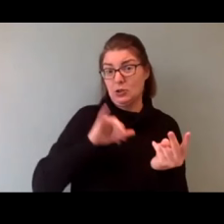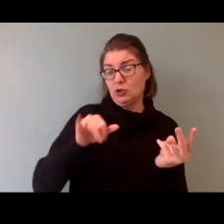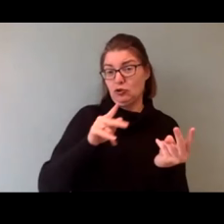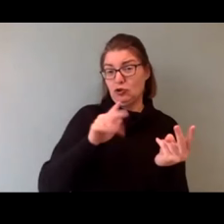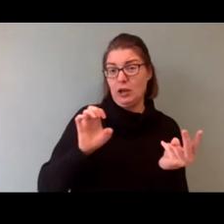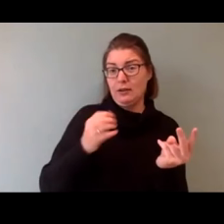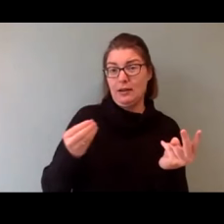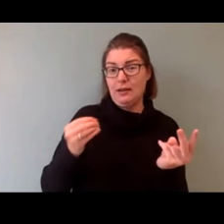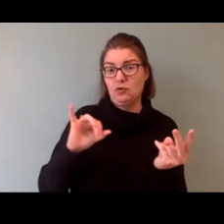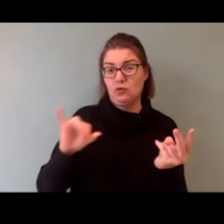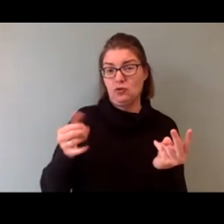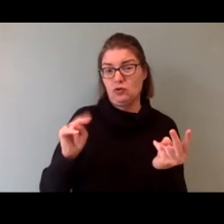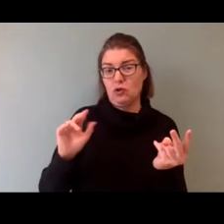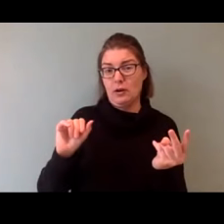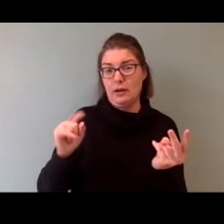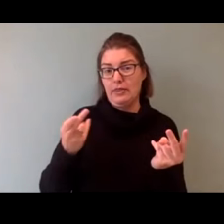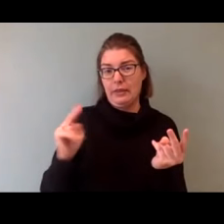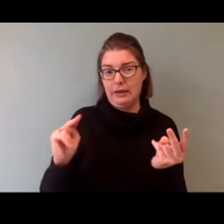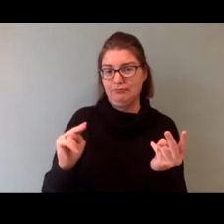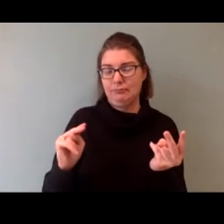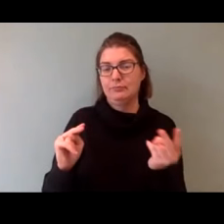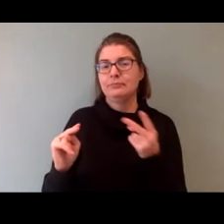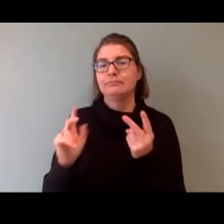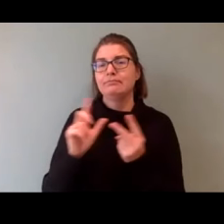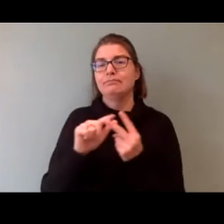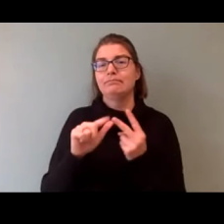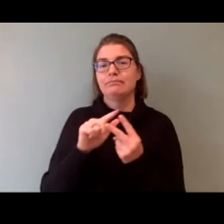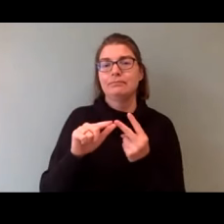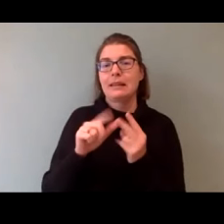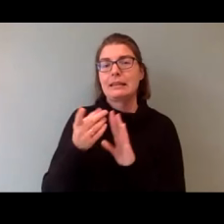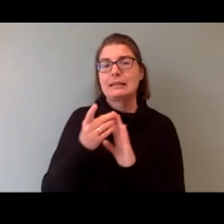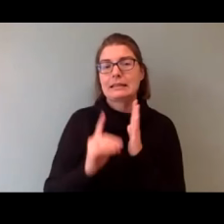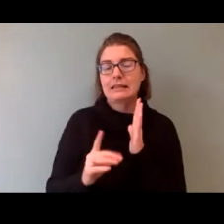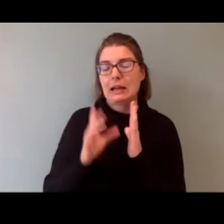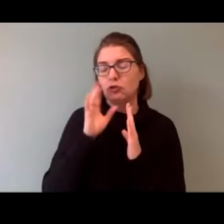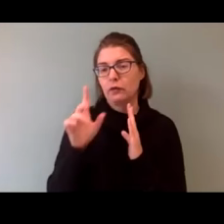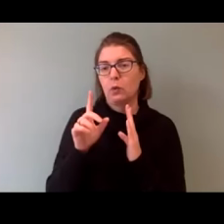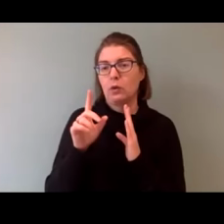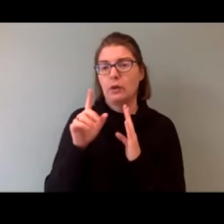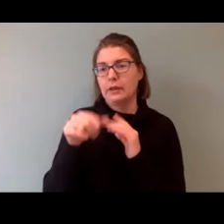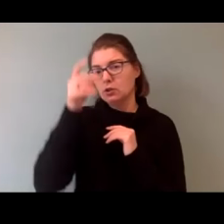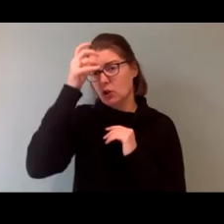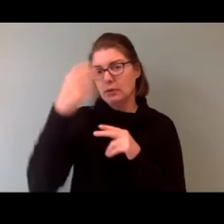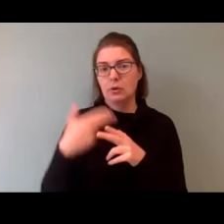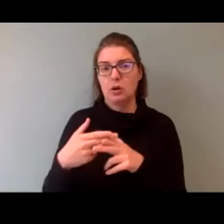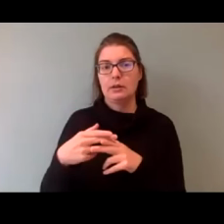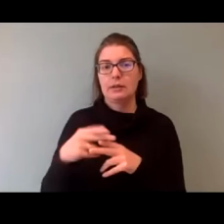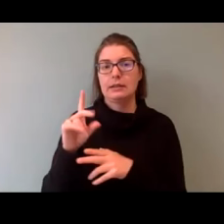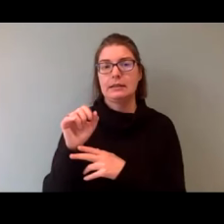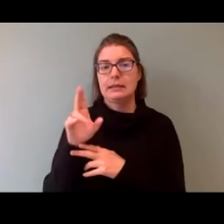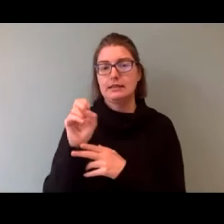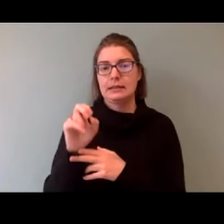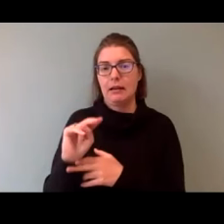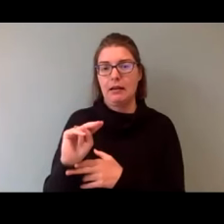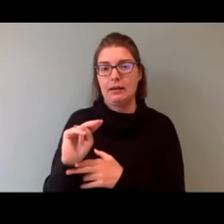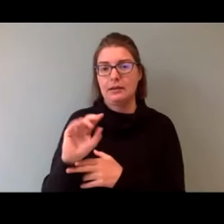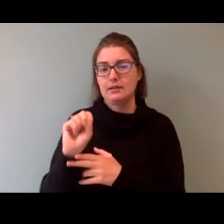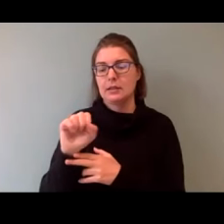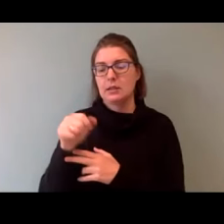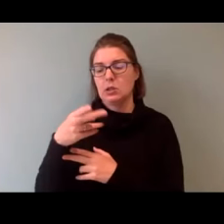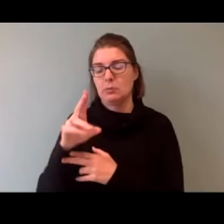Jonathan, I should give a little context to this. They're the sort of designers of this concept called the design sprint, which is now like one of